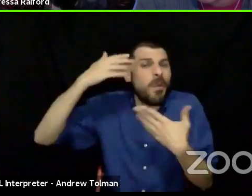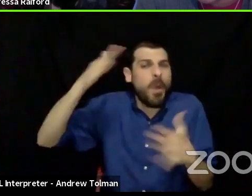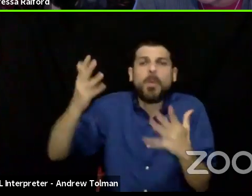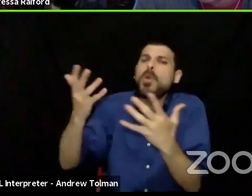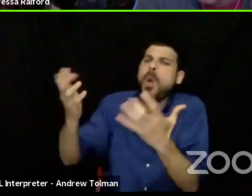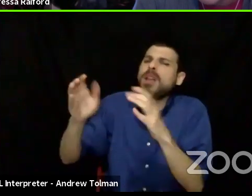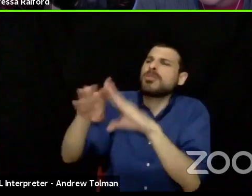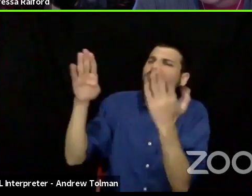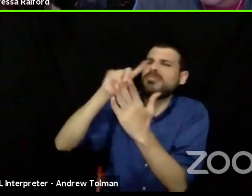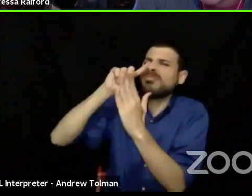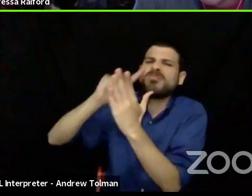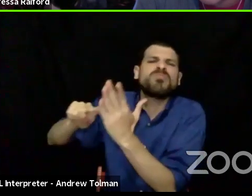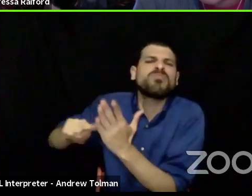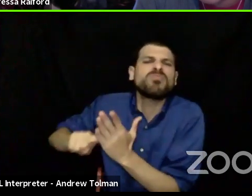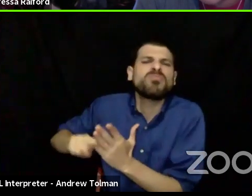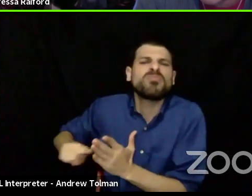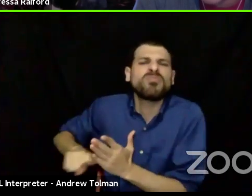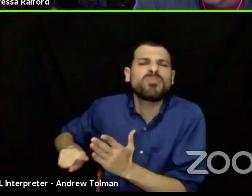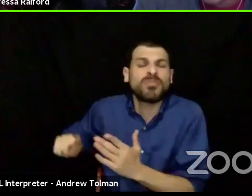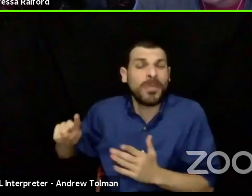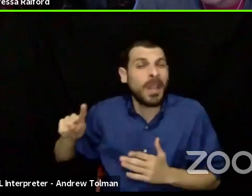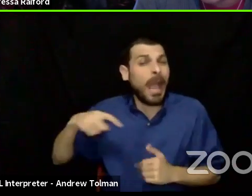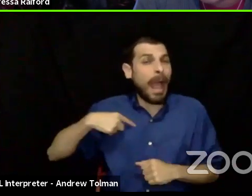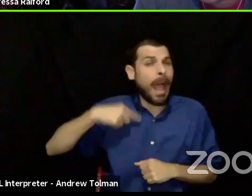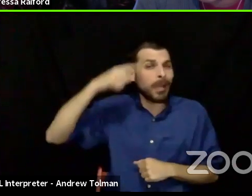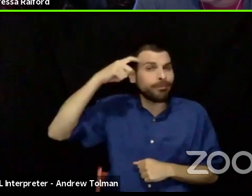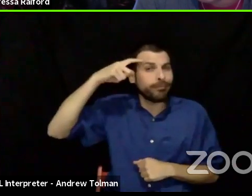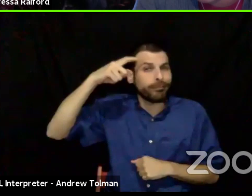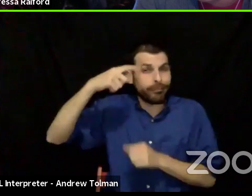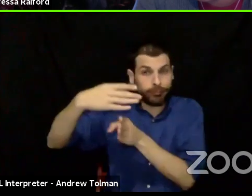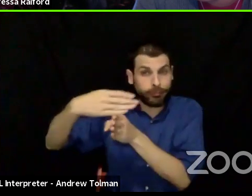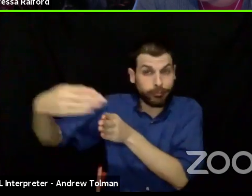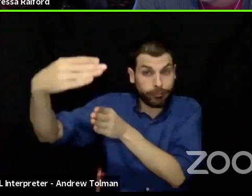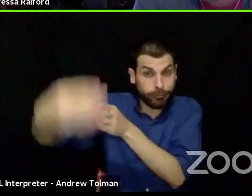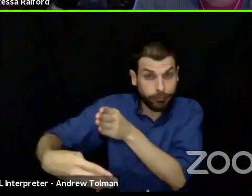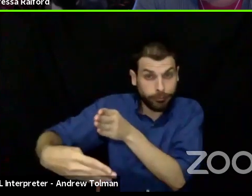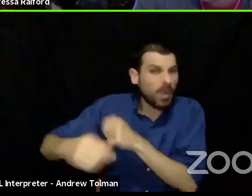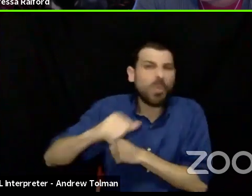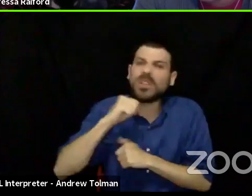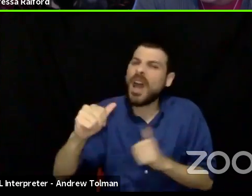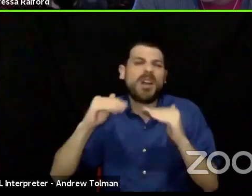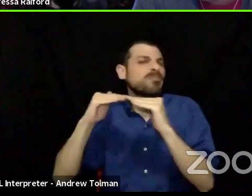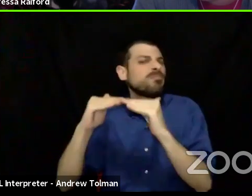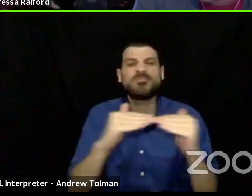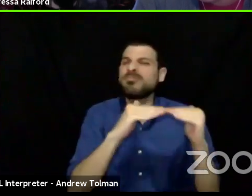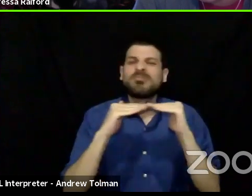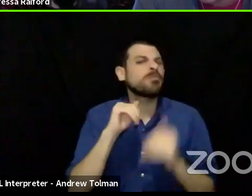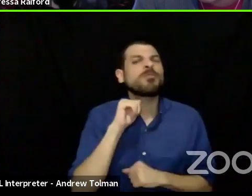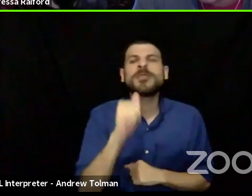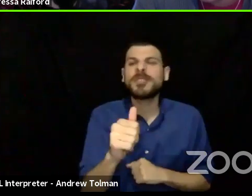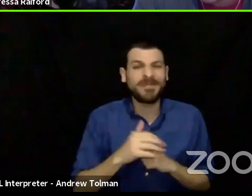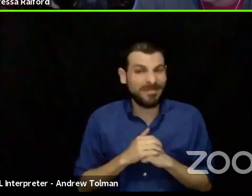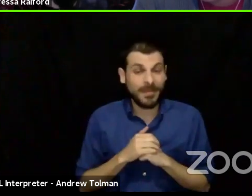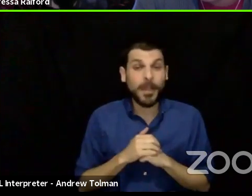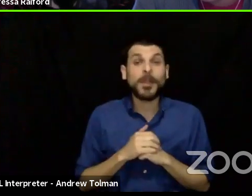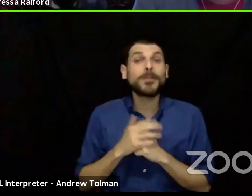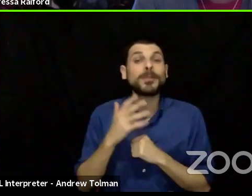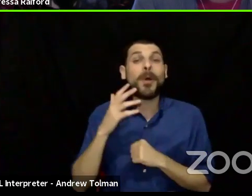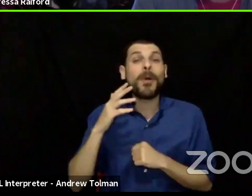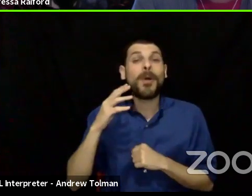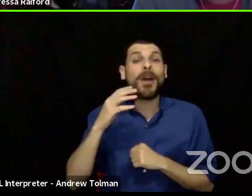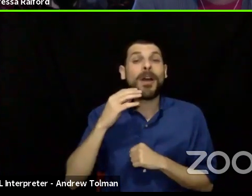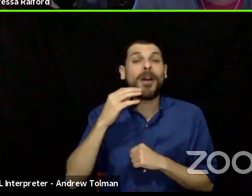everybody involved. And right now, when we talk about the feasibility of that type of residential housing being available, it's